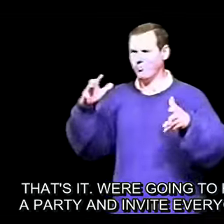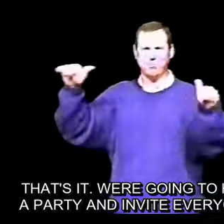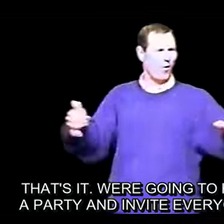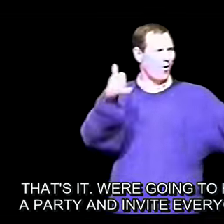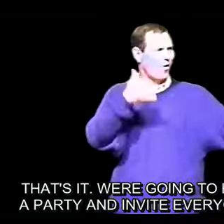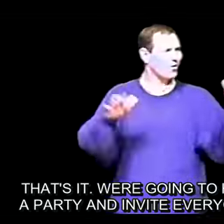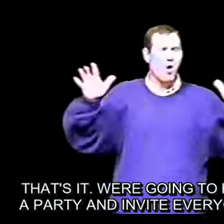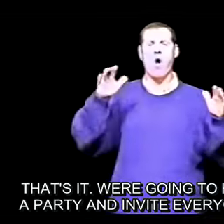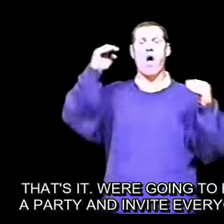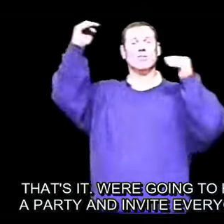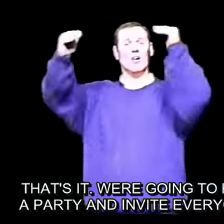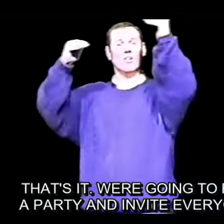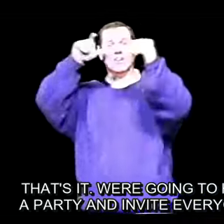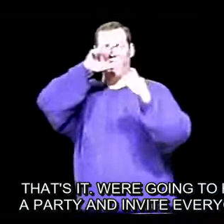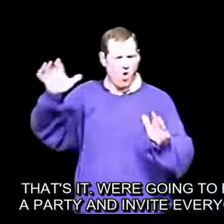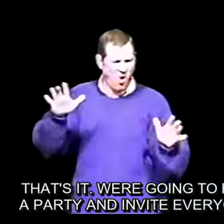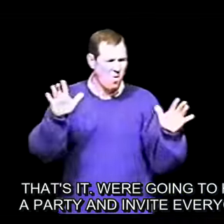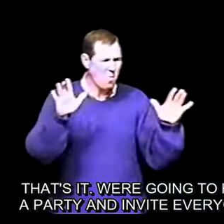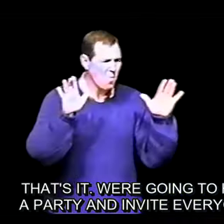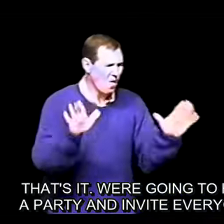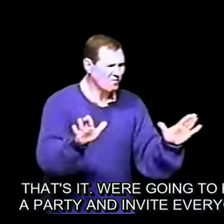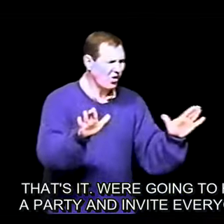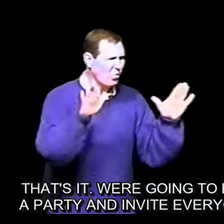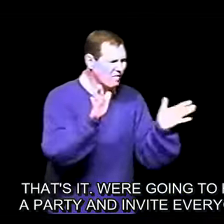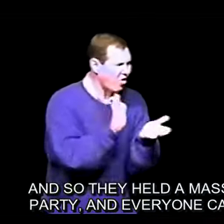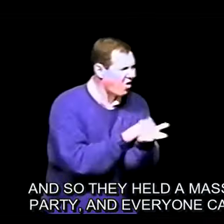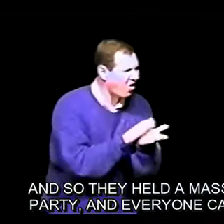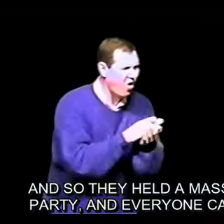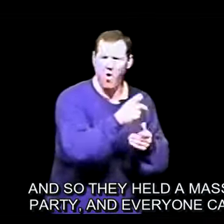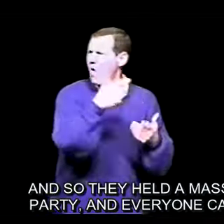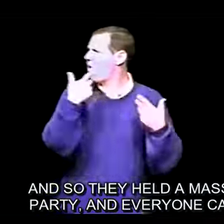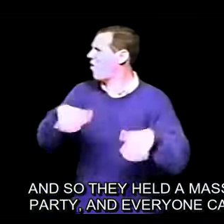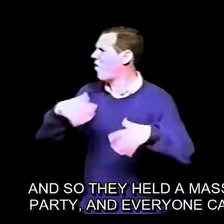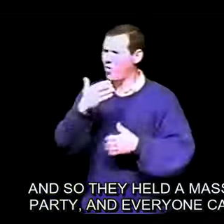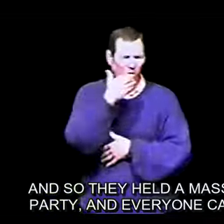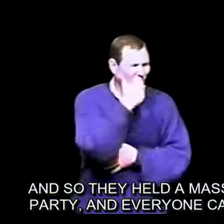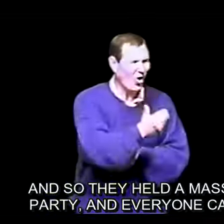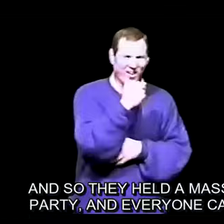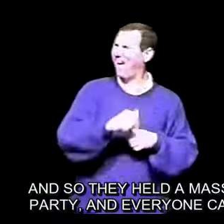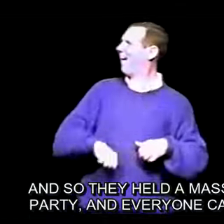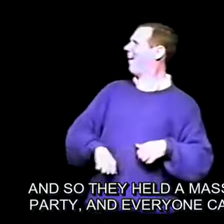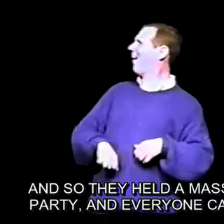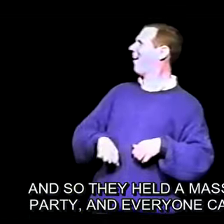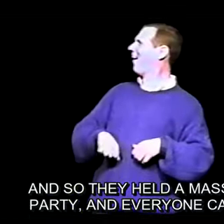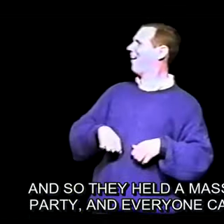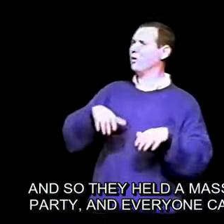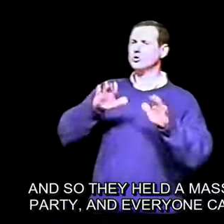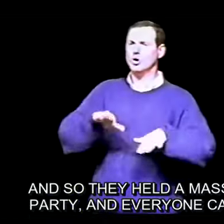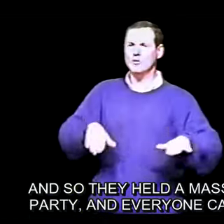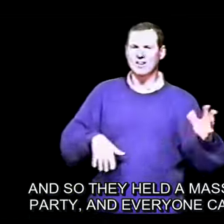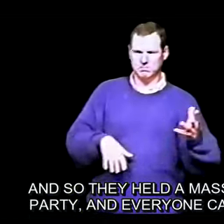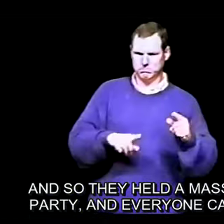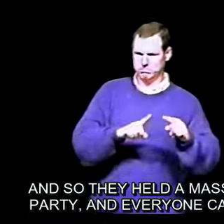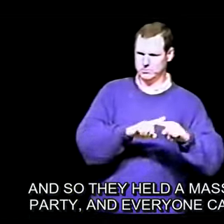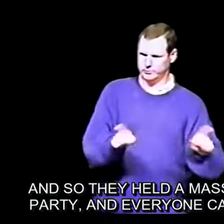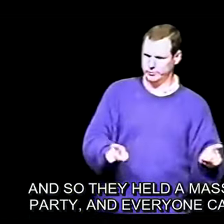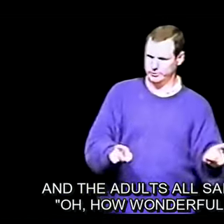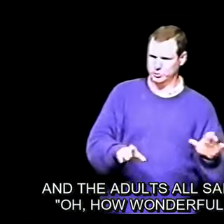invite everyone. And so they held a massive party, and everyone came, and the adults all said, oh,